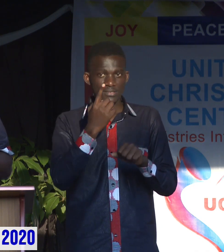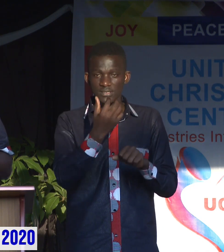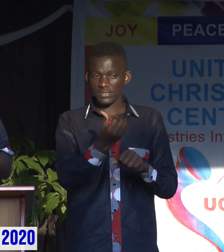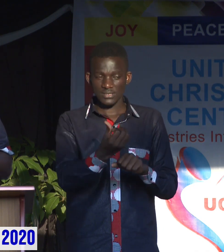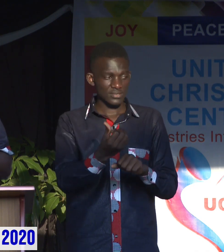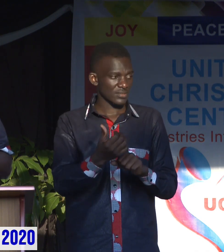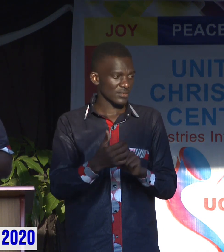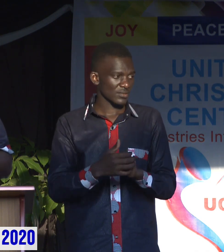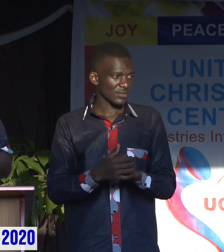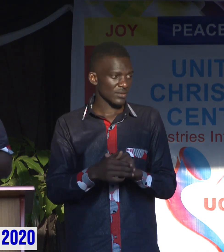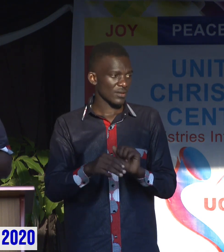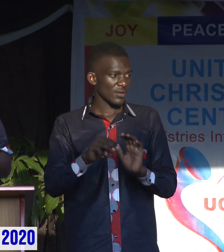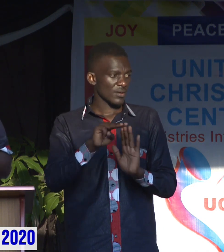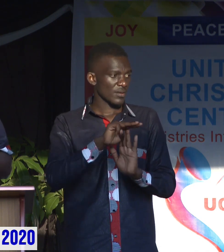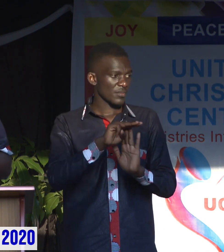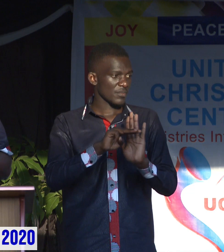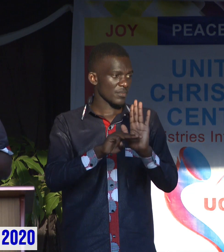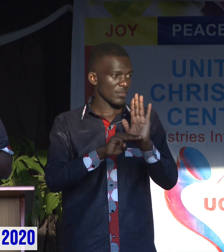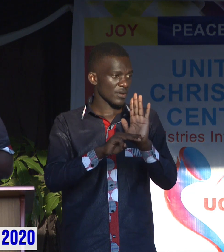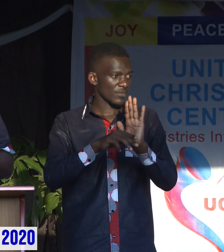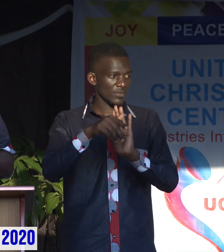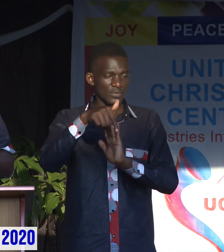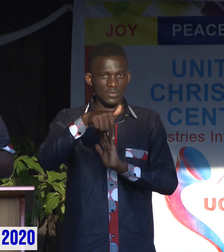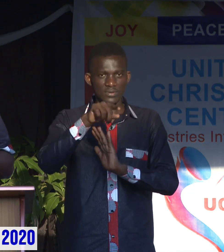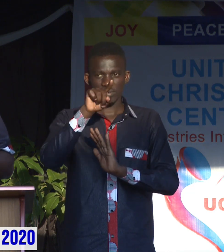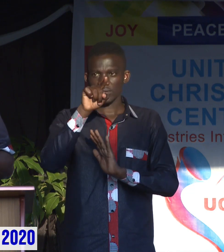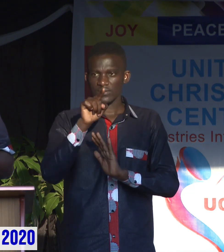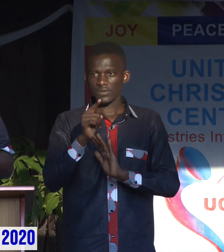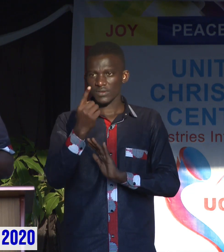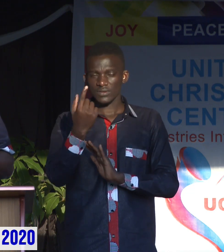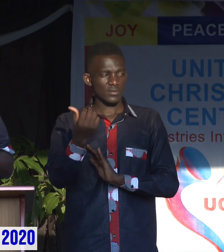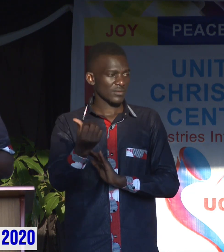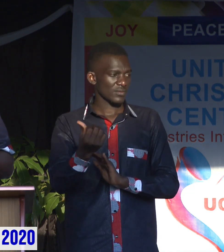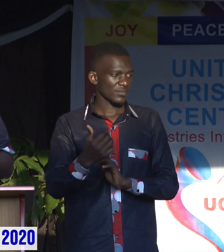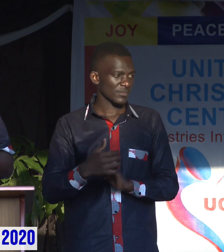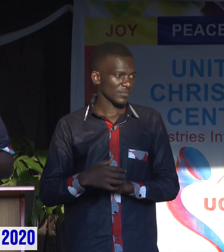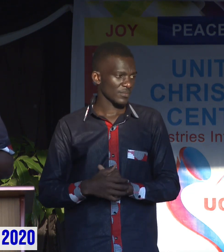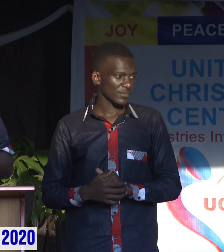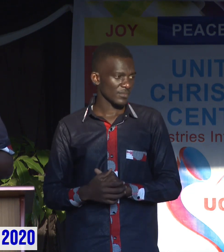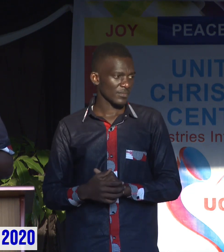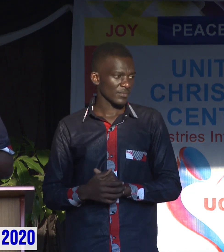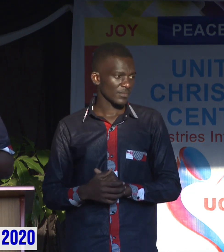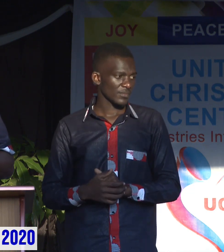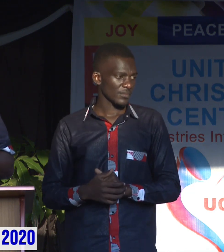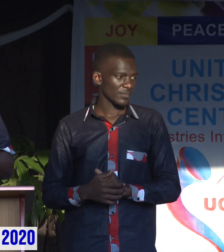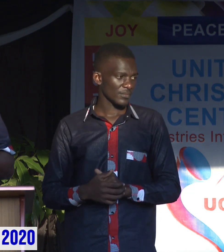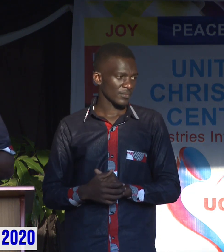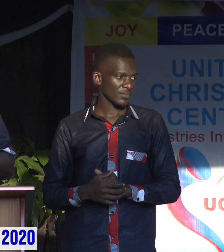16. Matthew 7:16. dembi kude